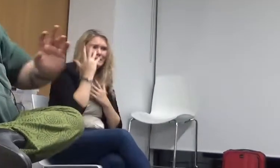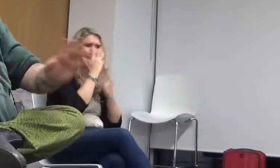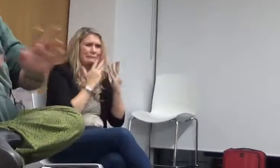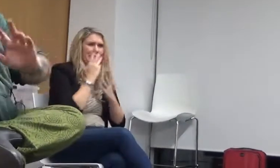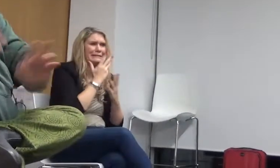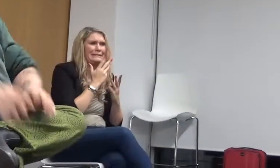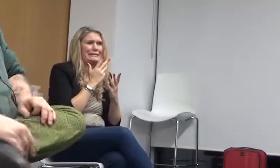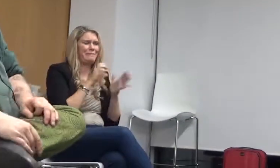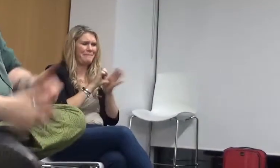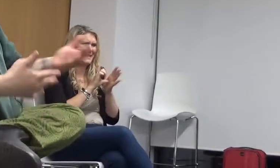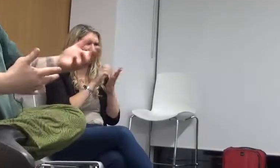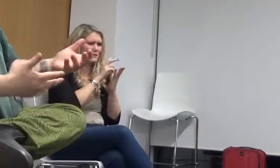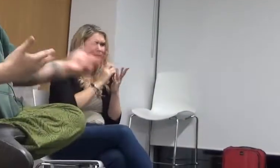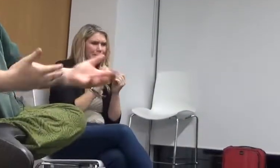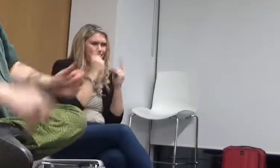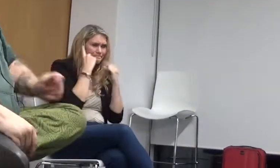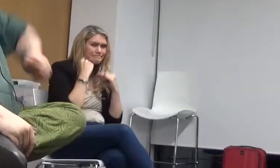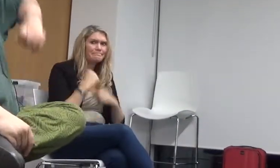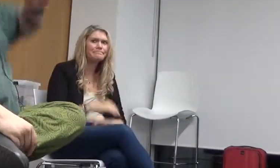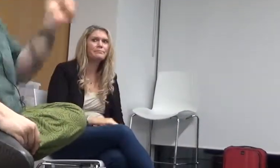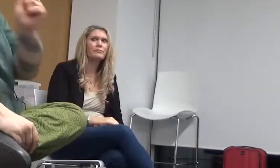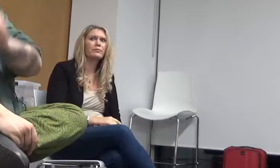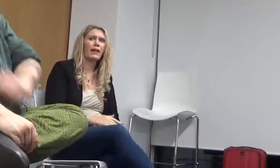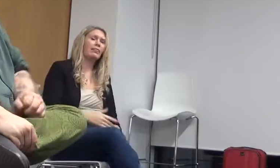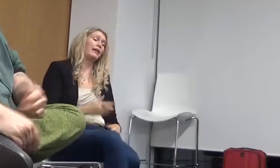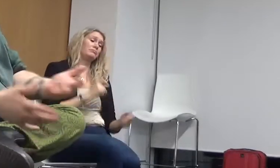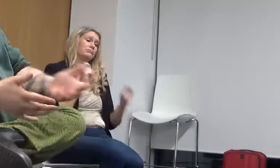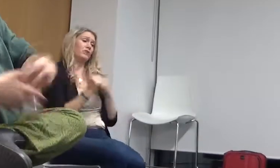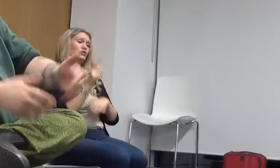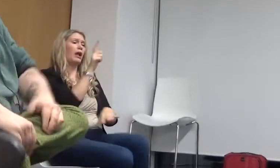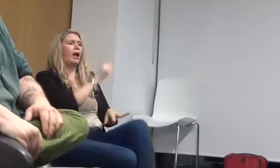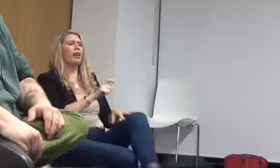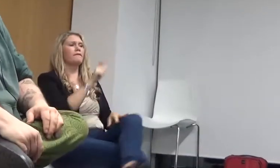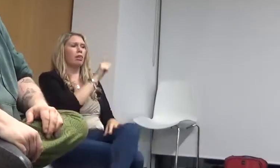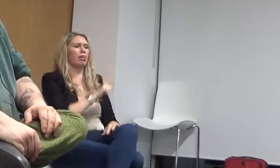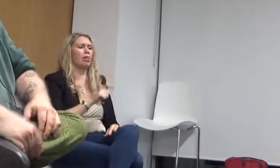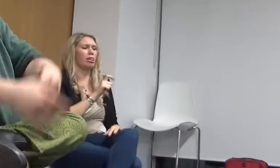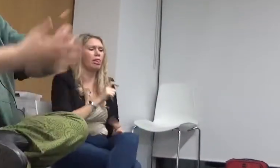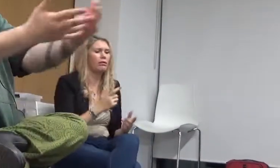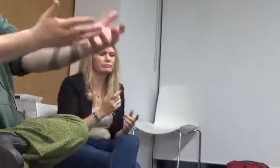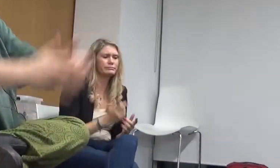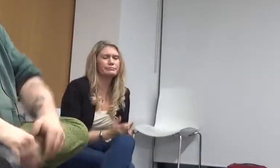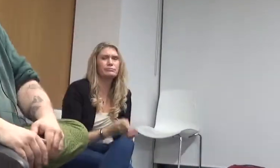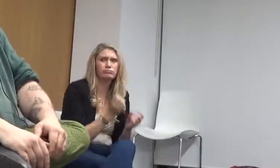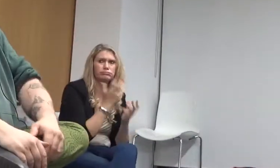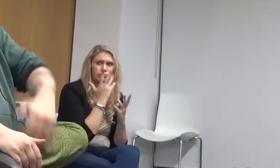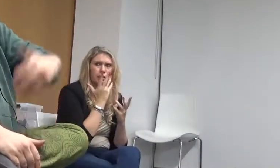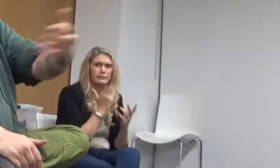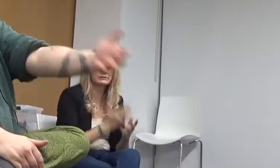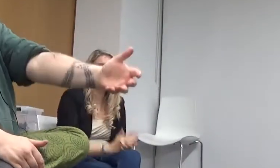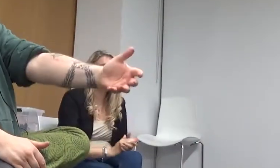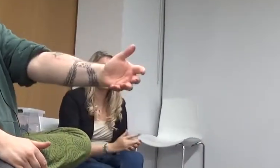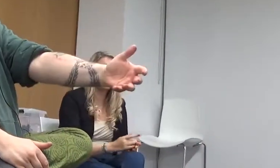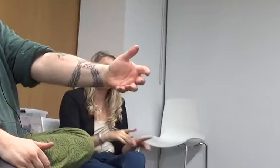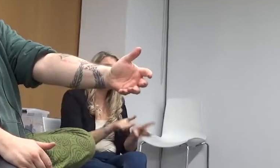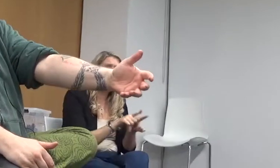smoky and smoggy and grey, not just, and then getting something a bit more colourful and just doing something over the top. So, but you can also